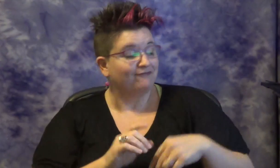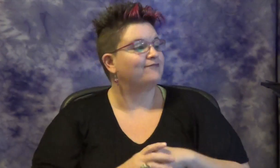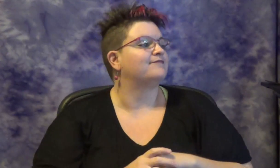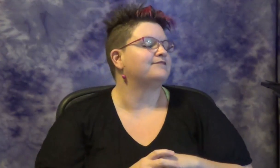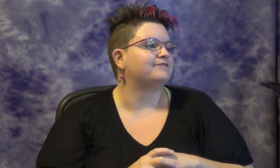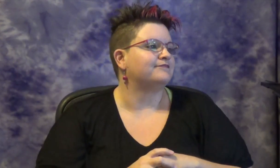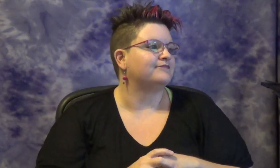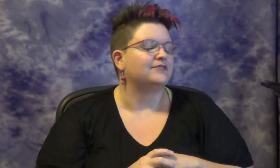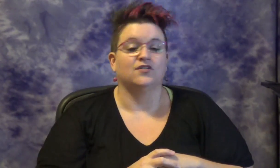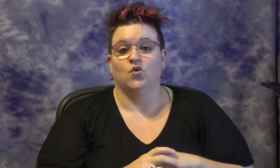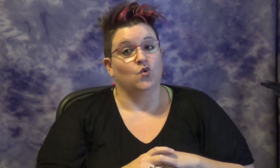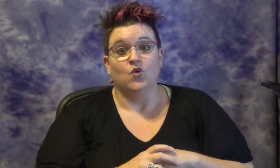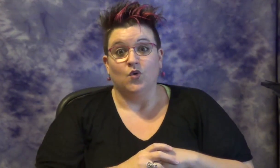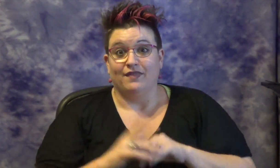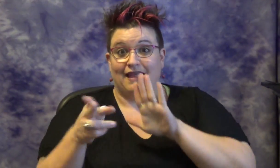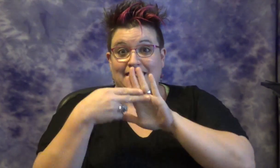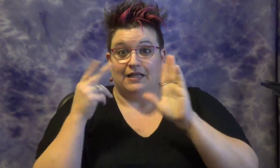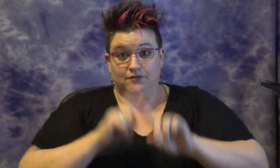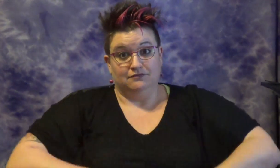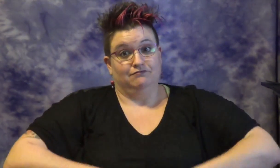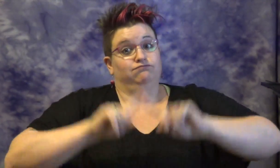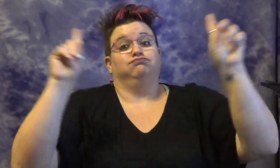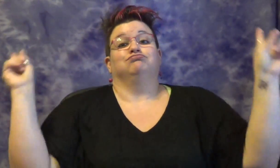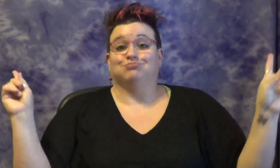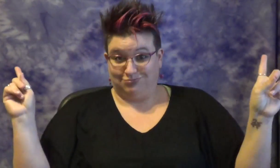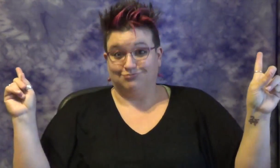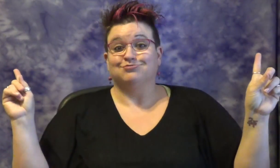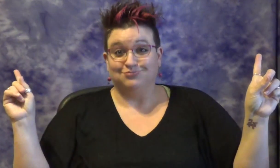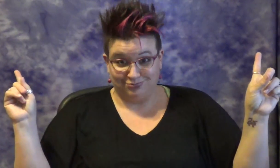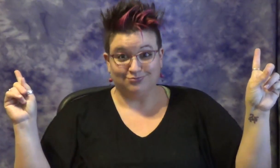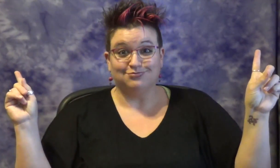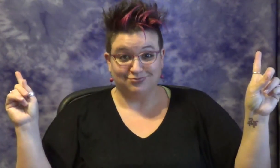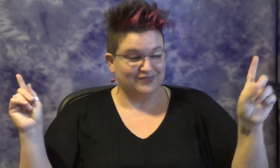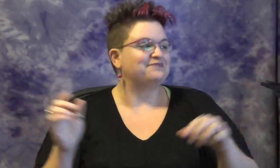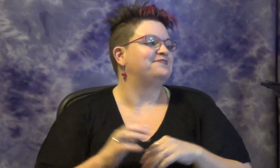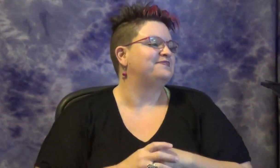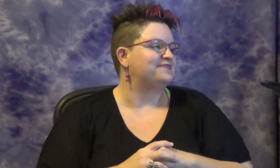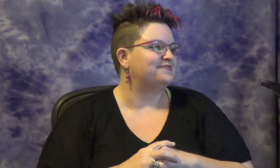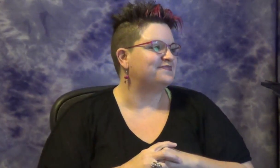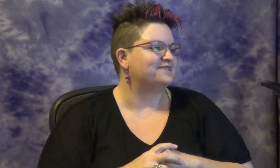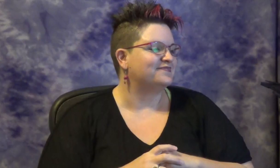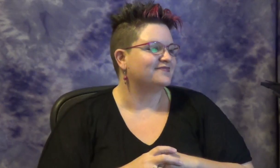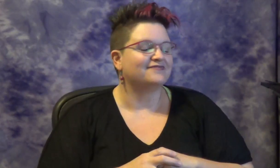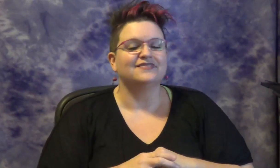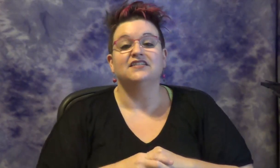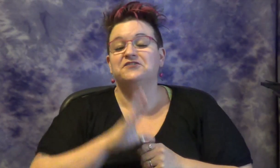Now, let's talk about the deaf view and the deaf perspective. The labels are drastically different.